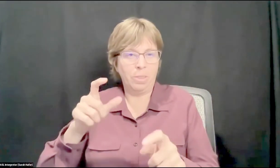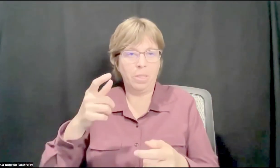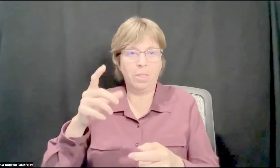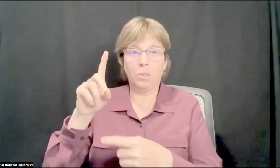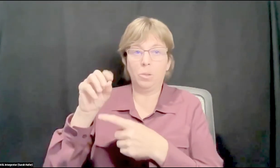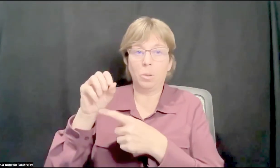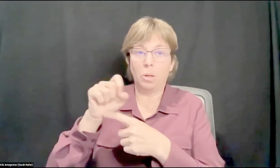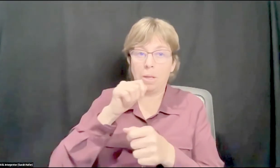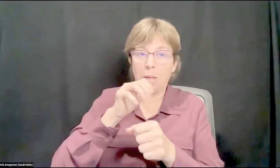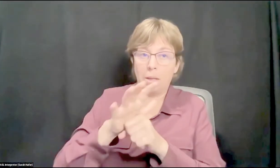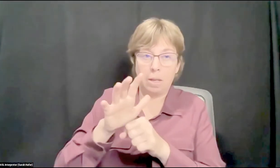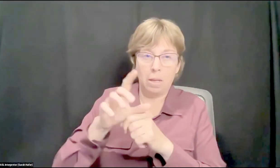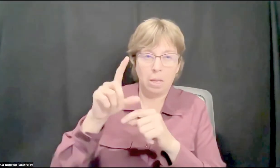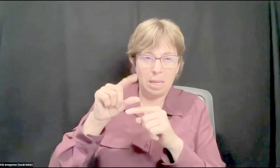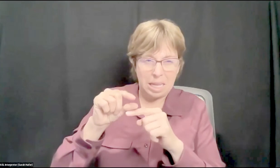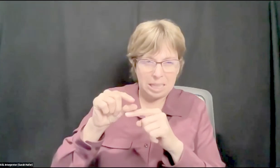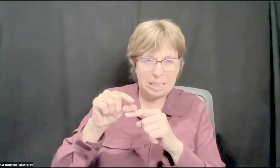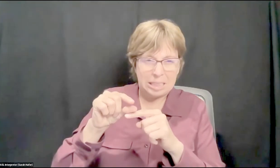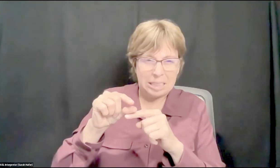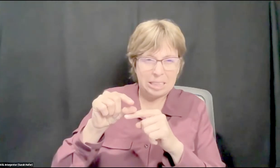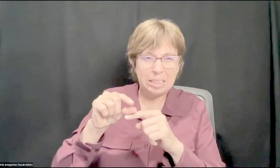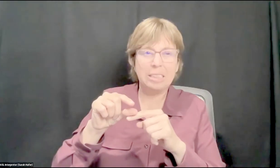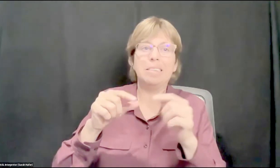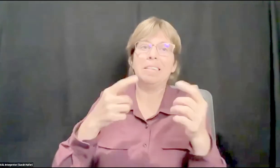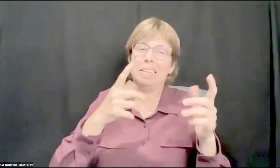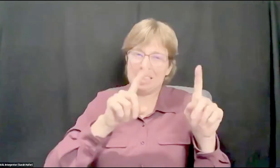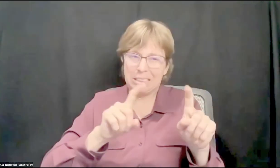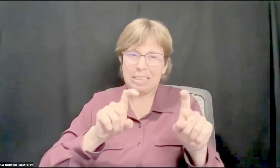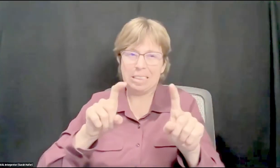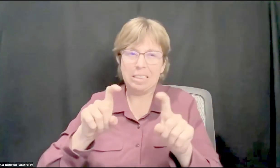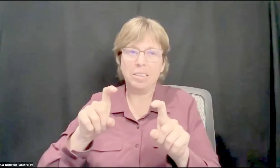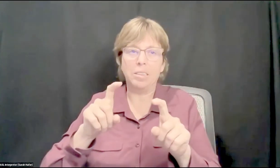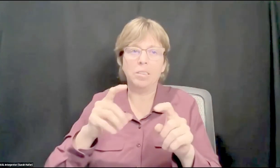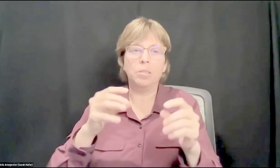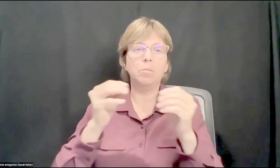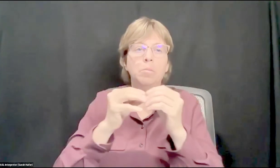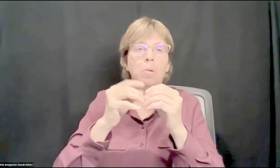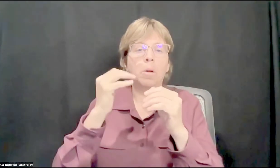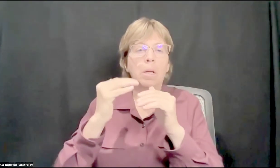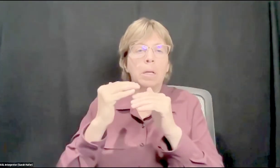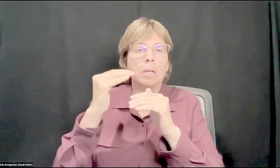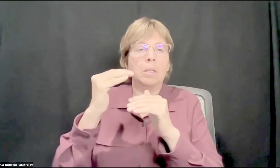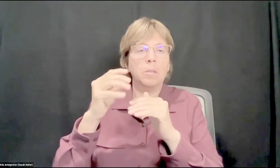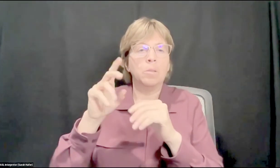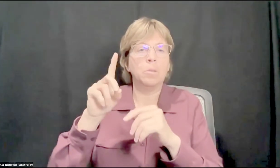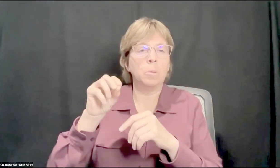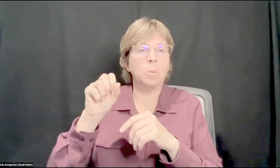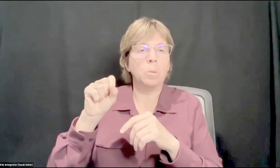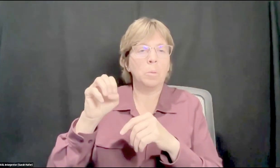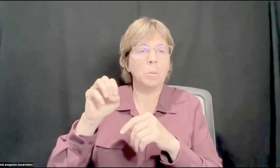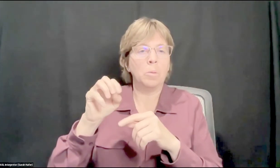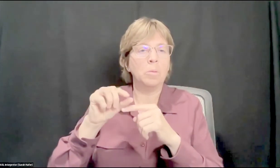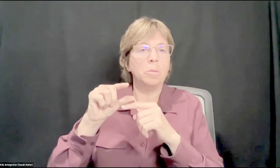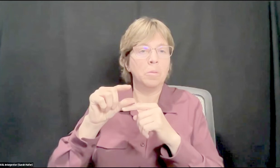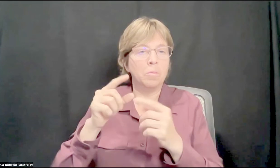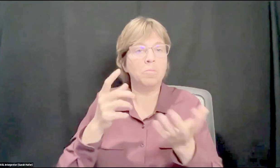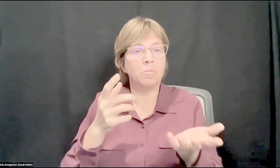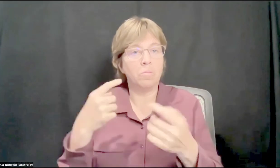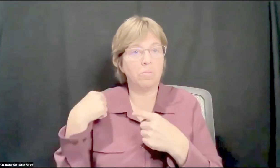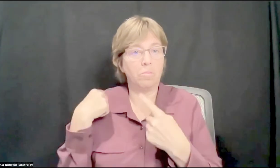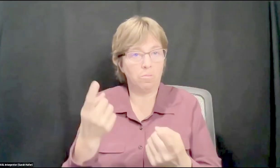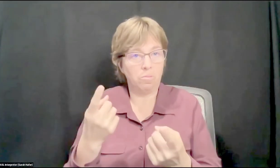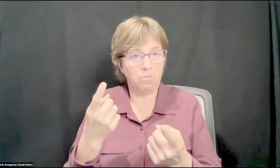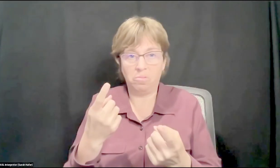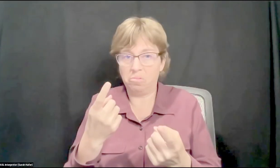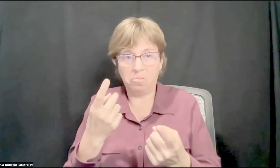for them, and they just need to collect more data. So no concerns about safety, just really making sure that the vaccines will be